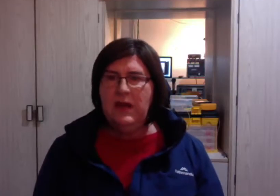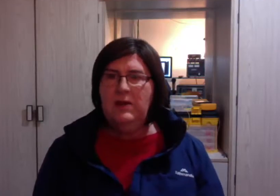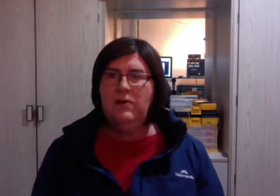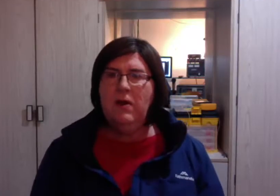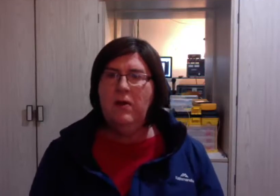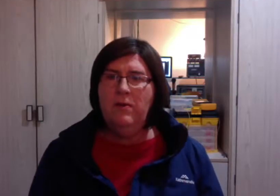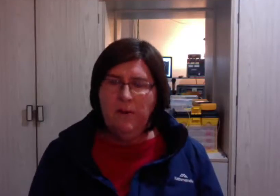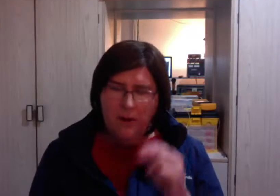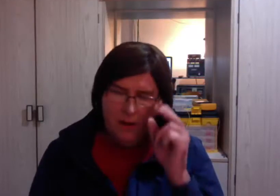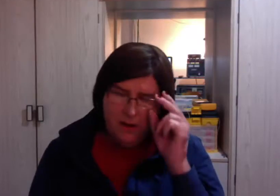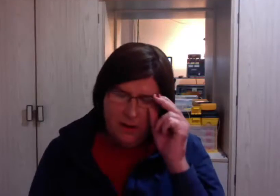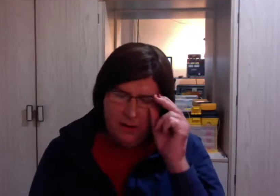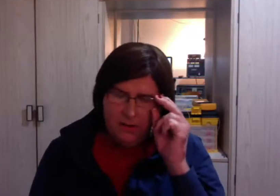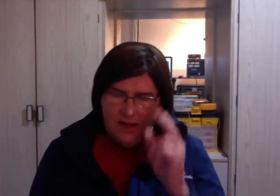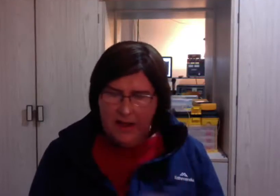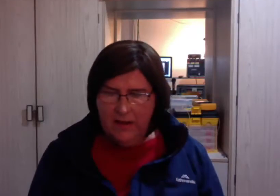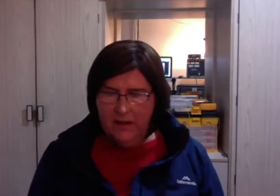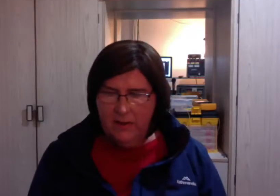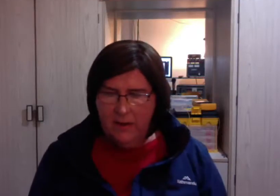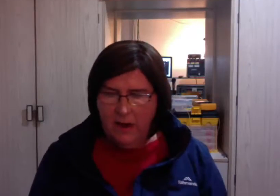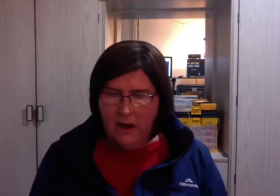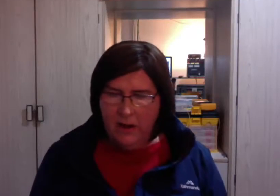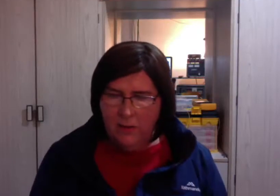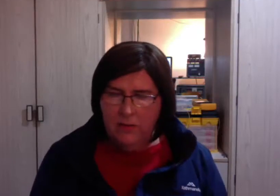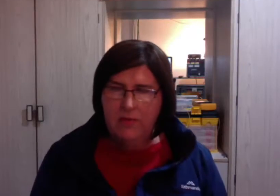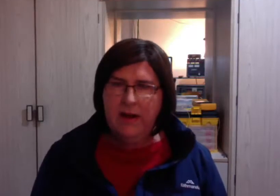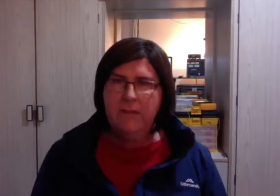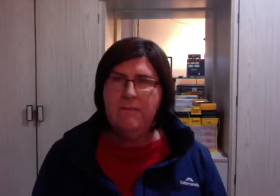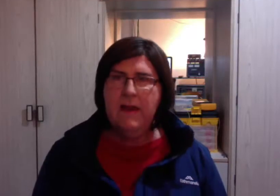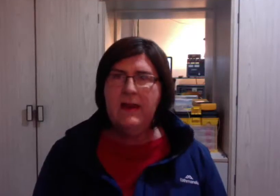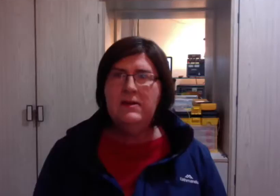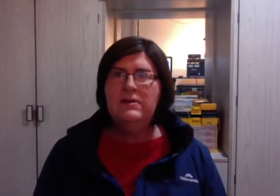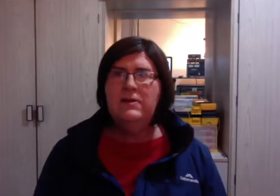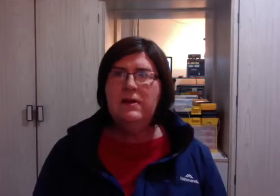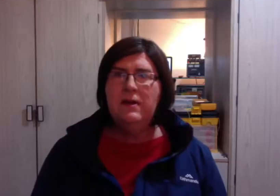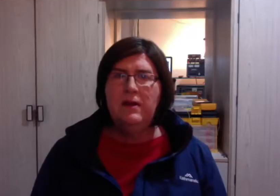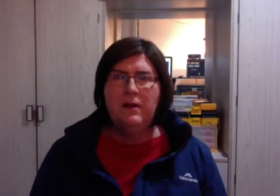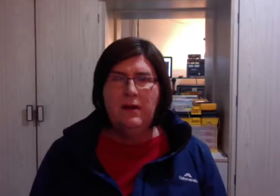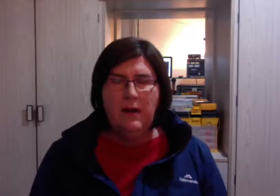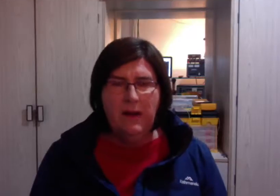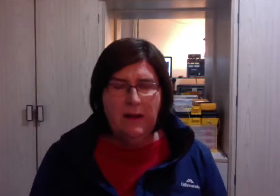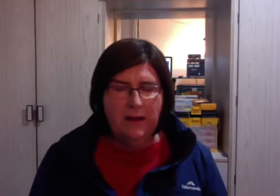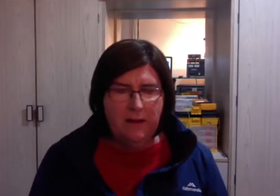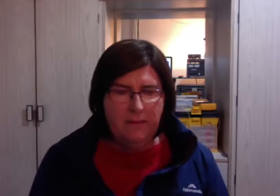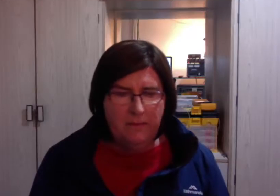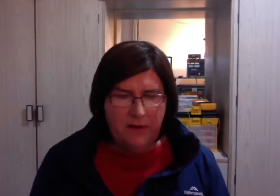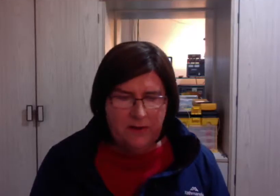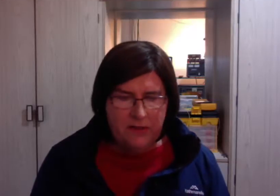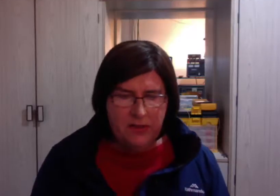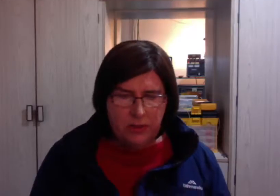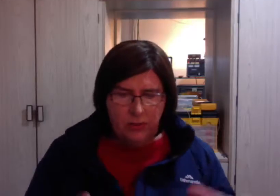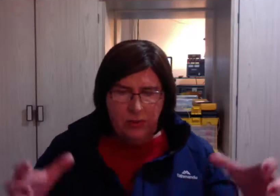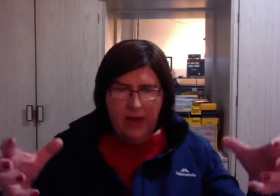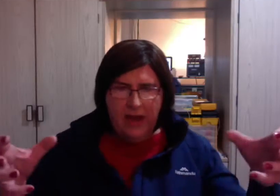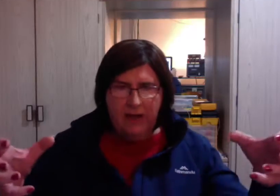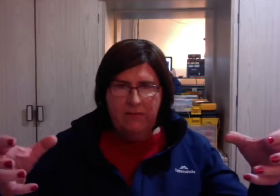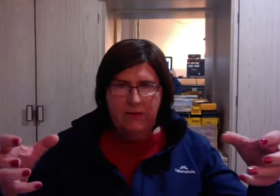your own, then I would recommend there's a dual-headed